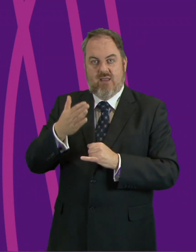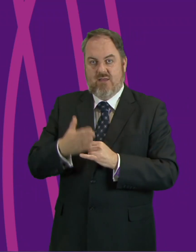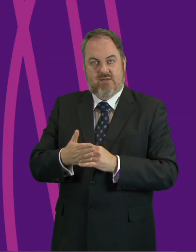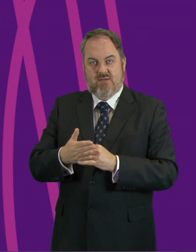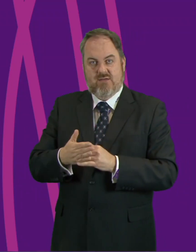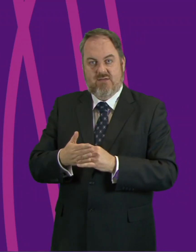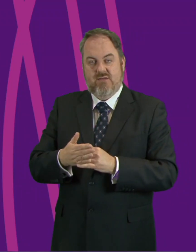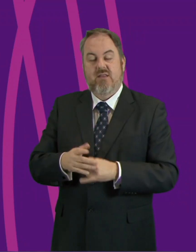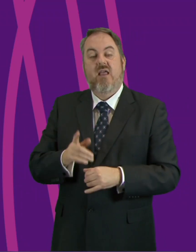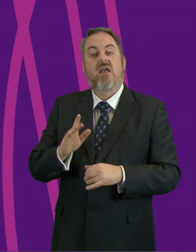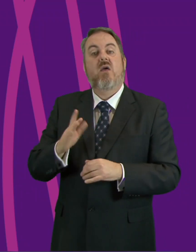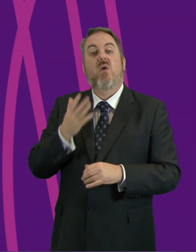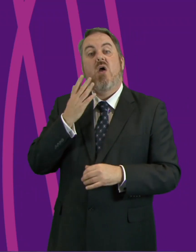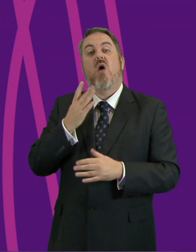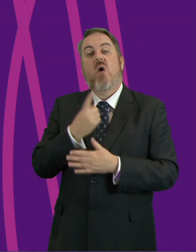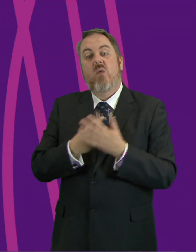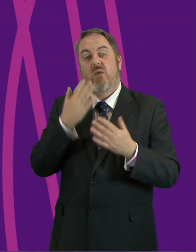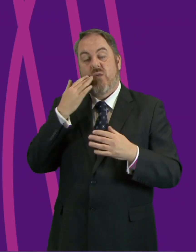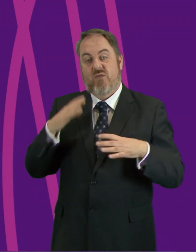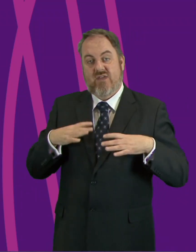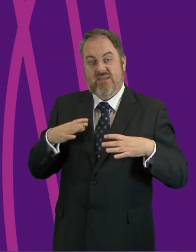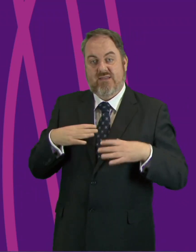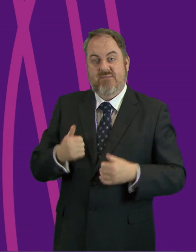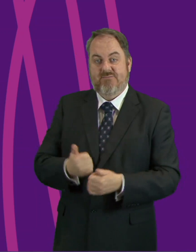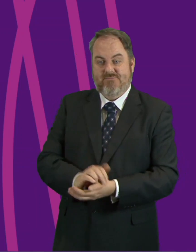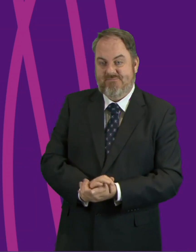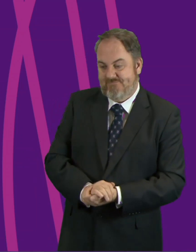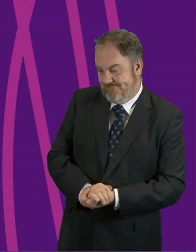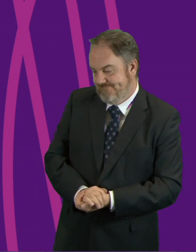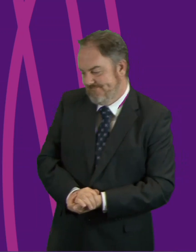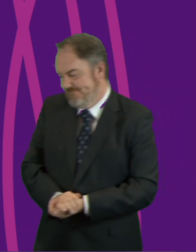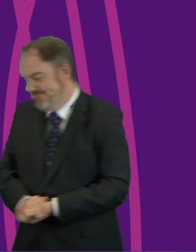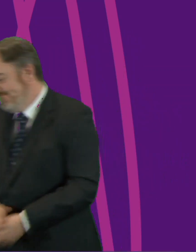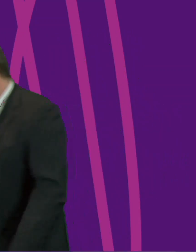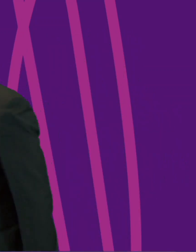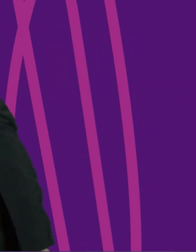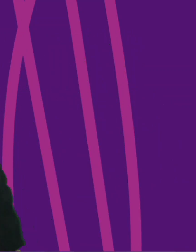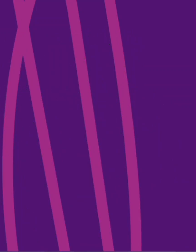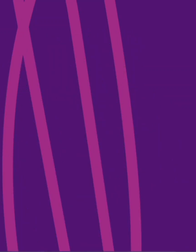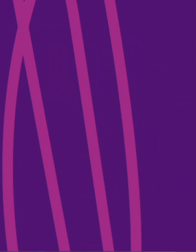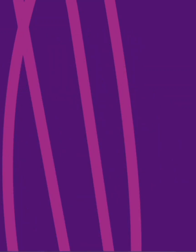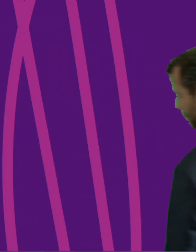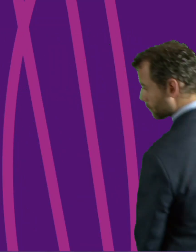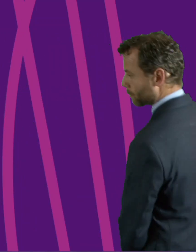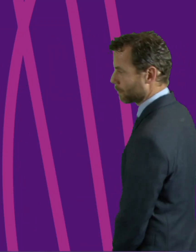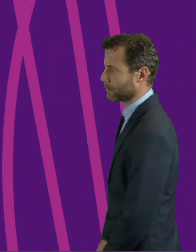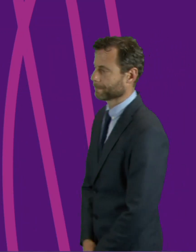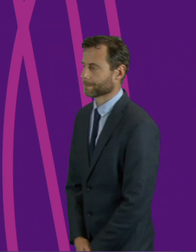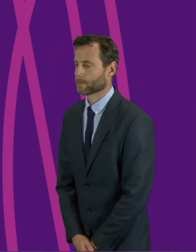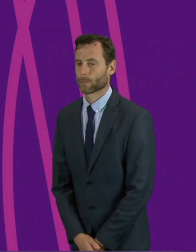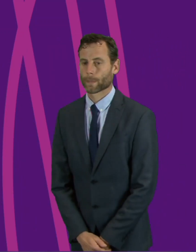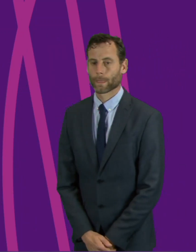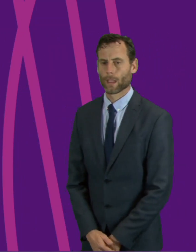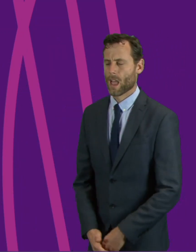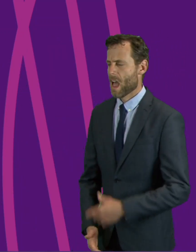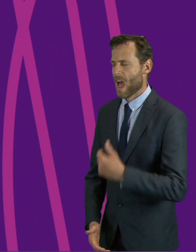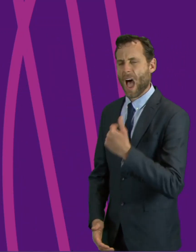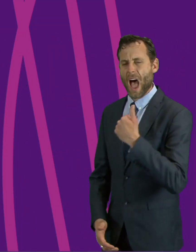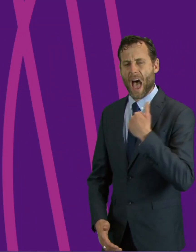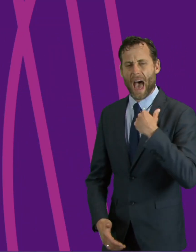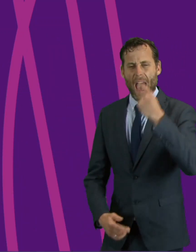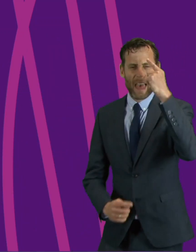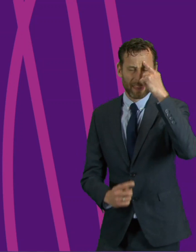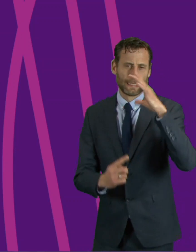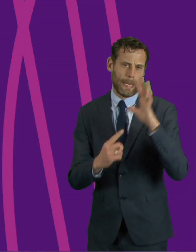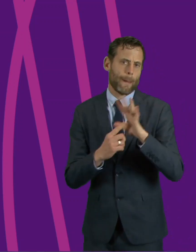them, feed these into their discussions with the UK government. Willie Rennie. I think it is important to try and work constructively on these matters with